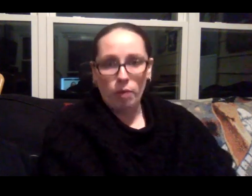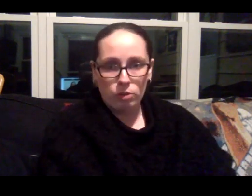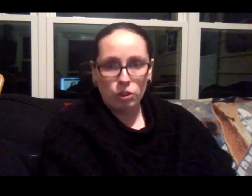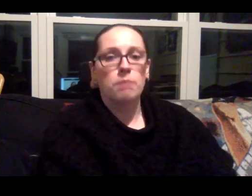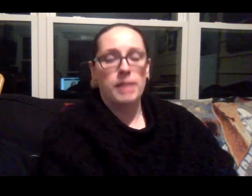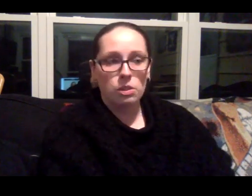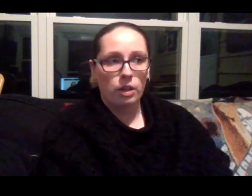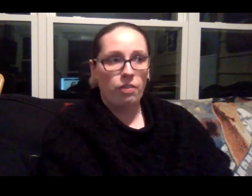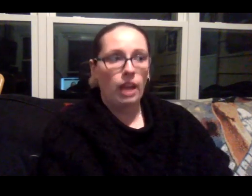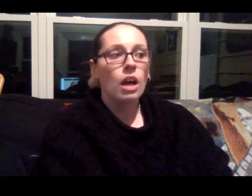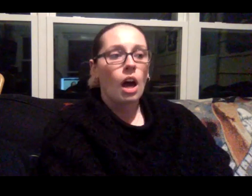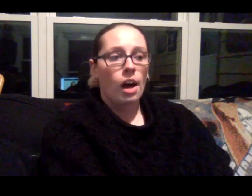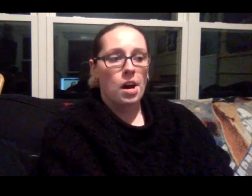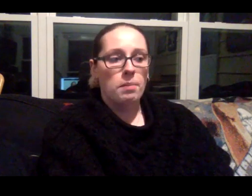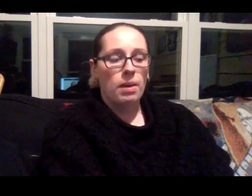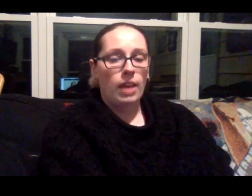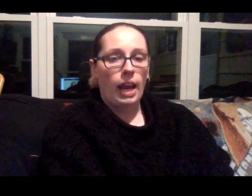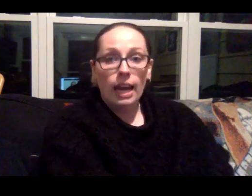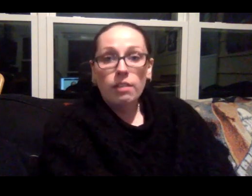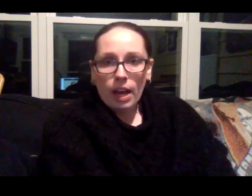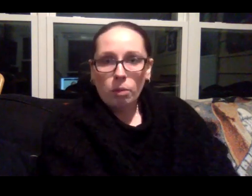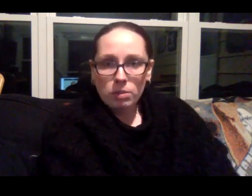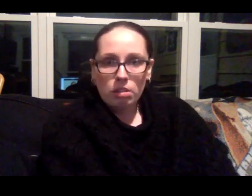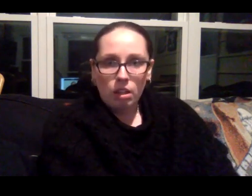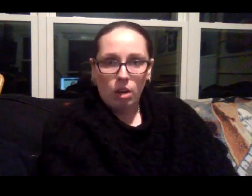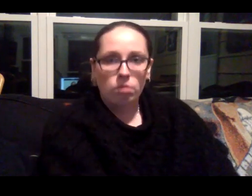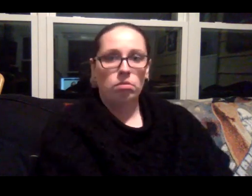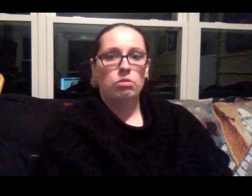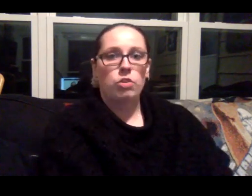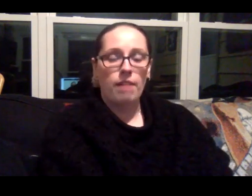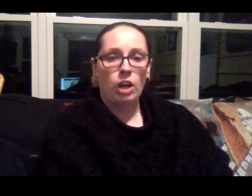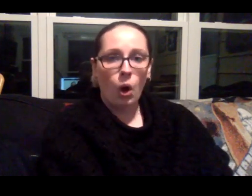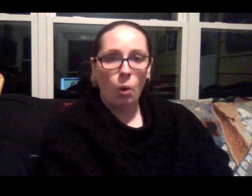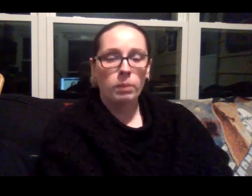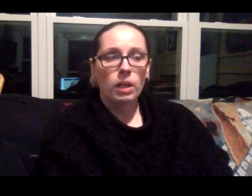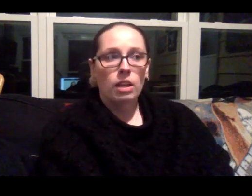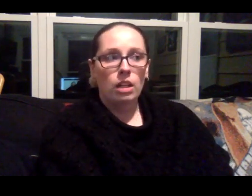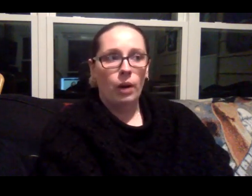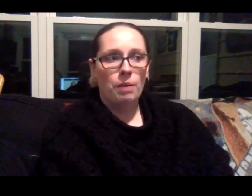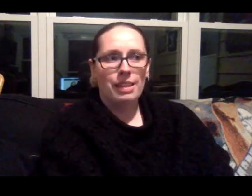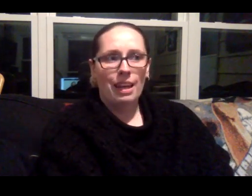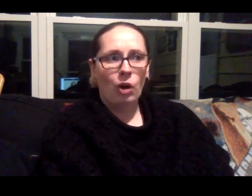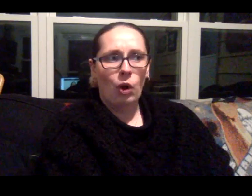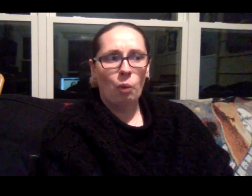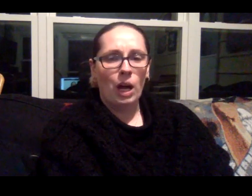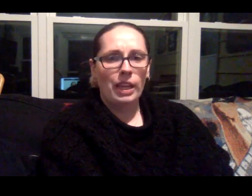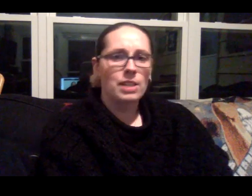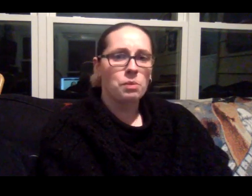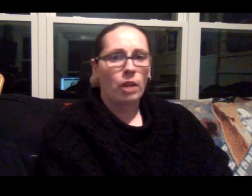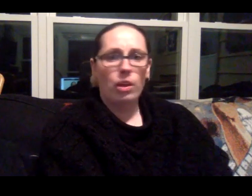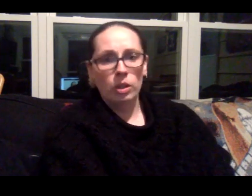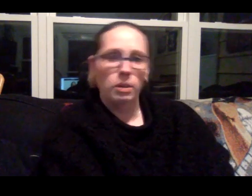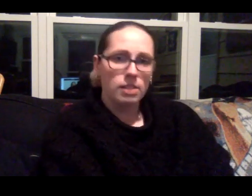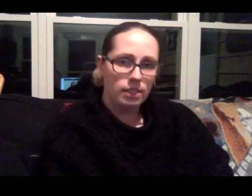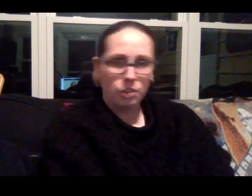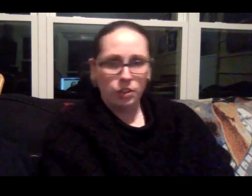you know, round your lip, that sort of thing. Um, and then I kind of helped, you know, drive it home, you know, and I was getting the whole, well, he's